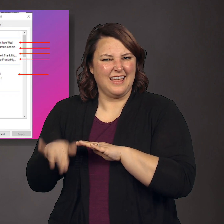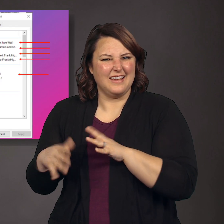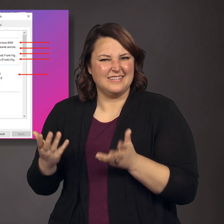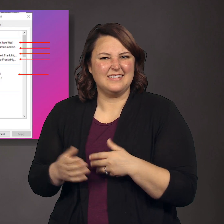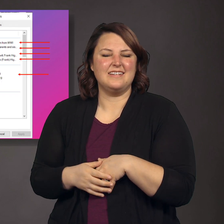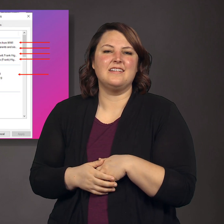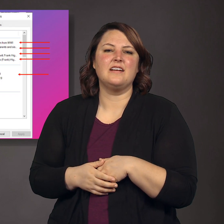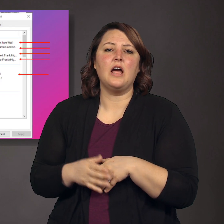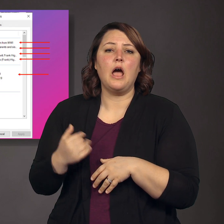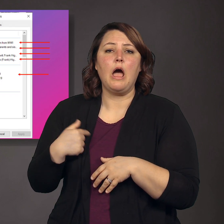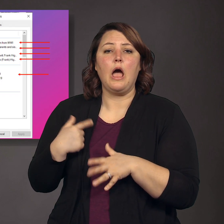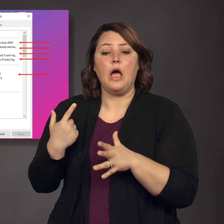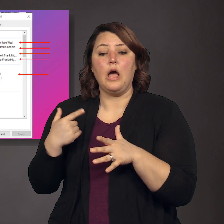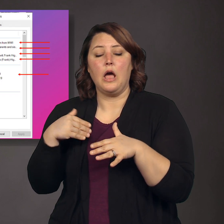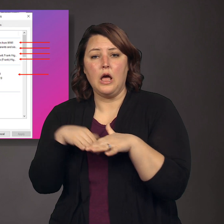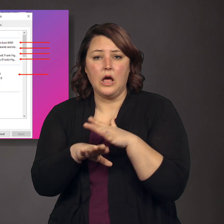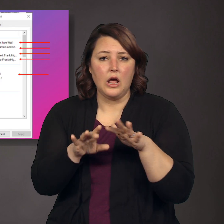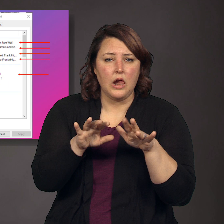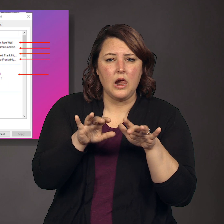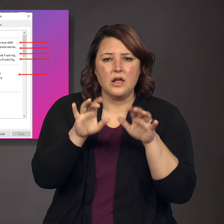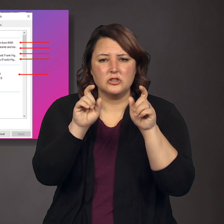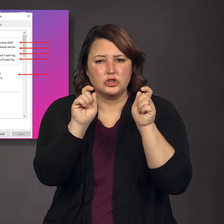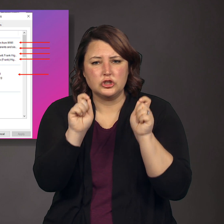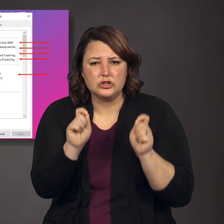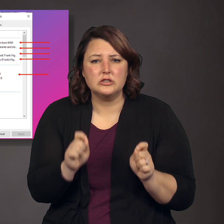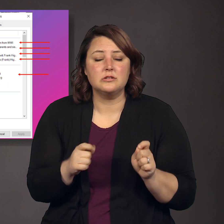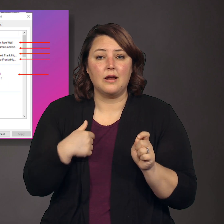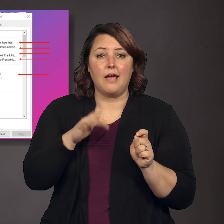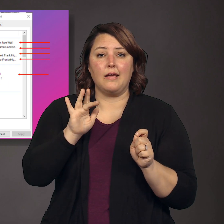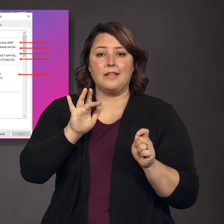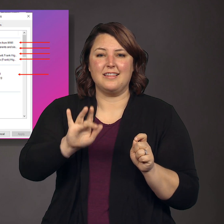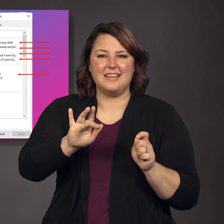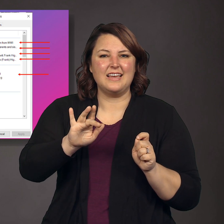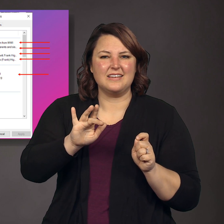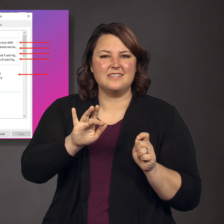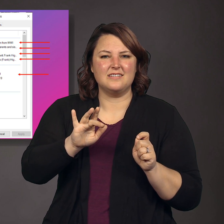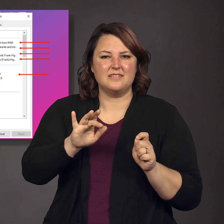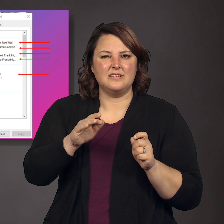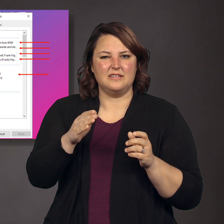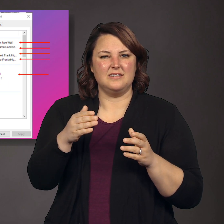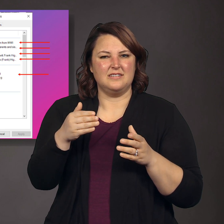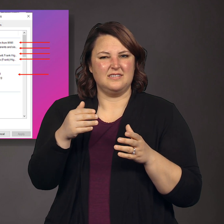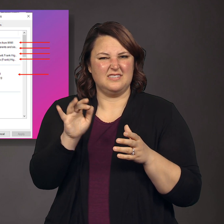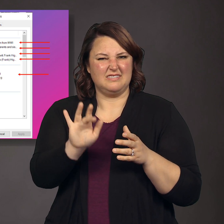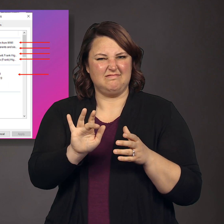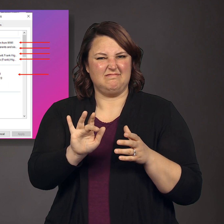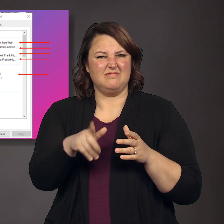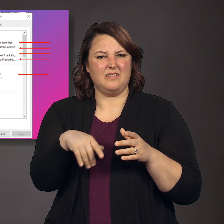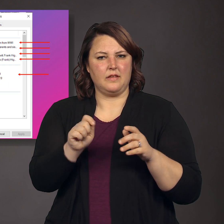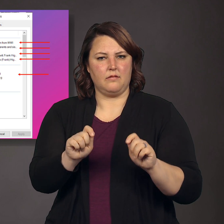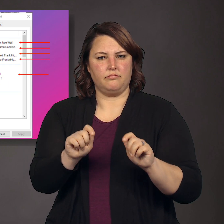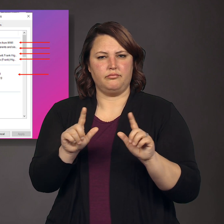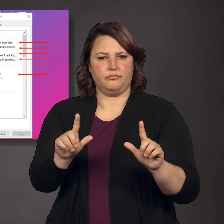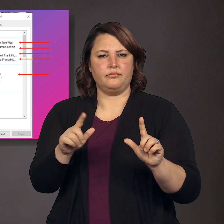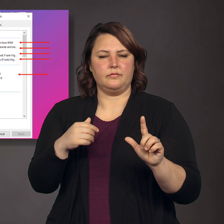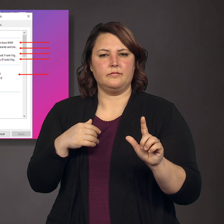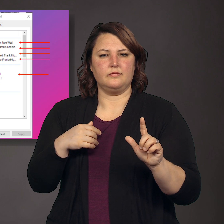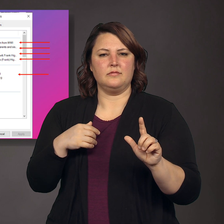changed those fields just in there. I click in that little area next to title and I can enter in Frank Hyatt's return from World War